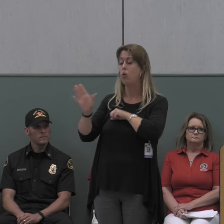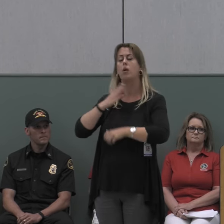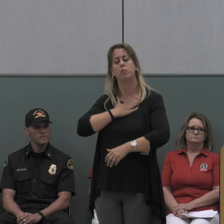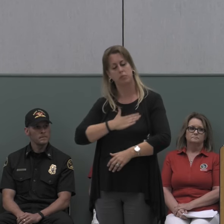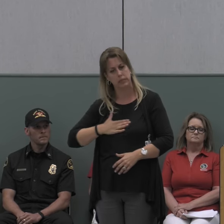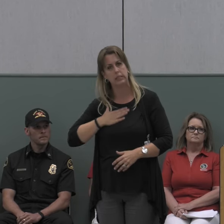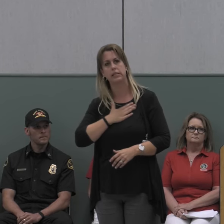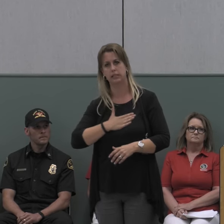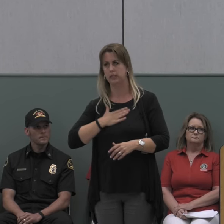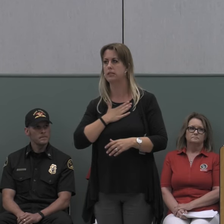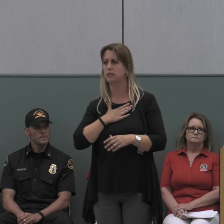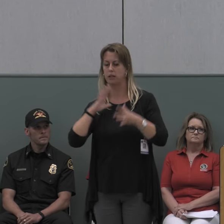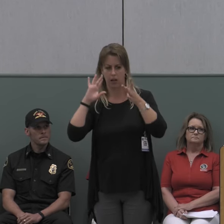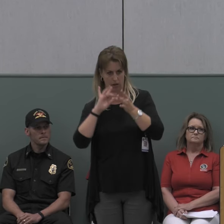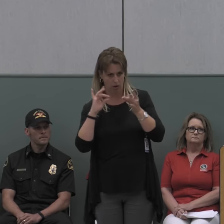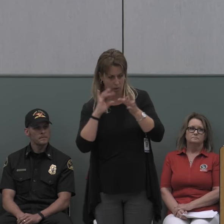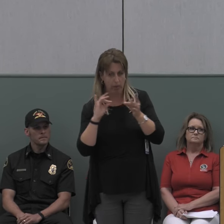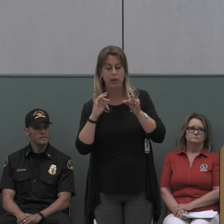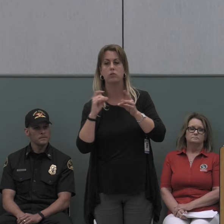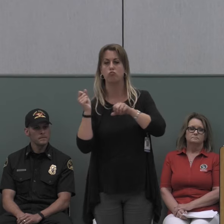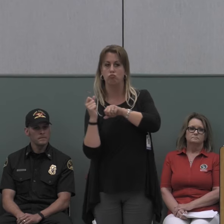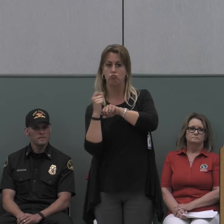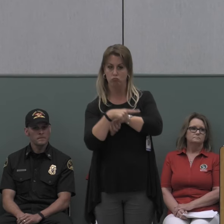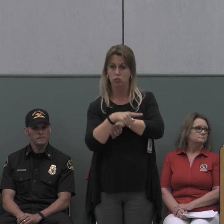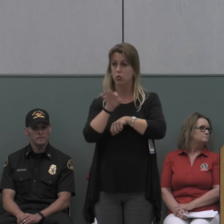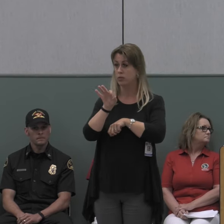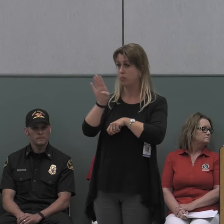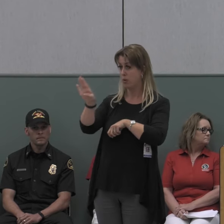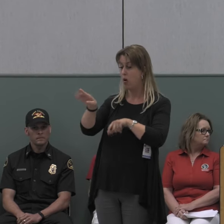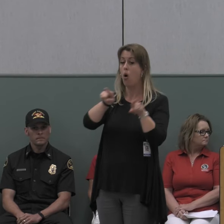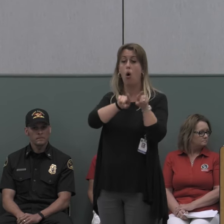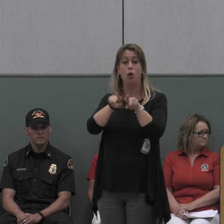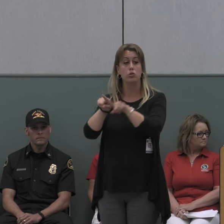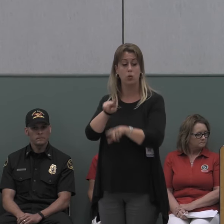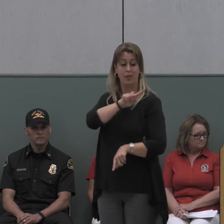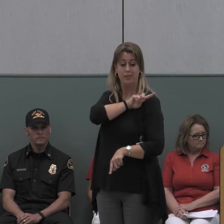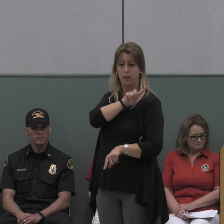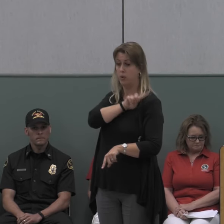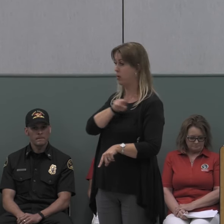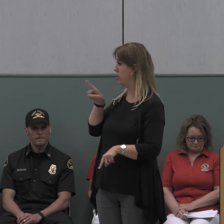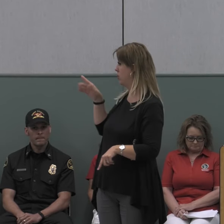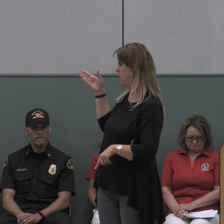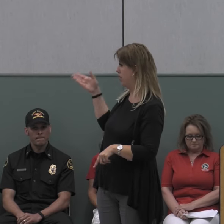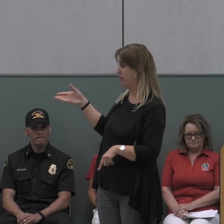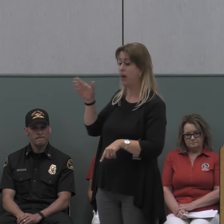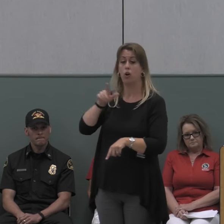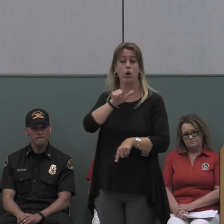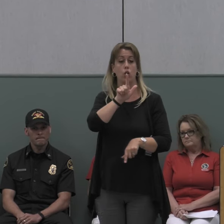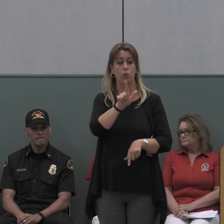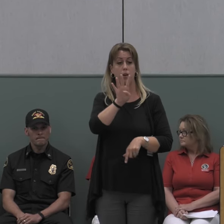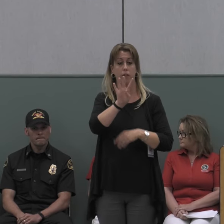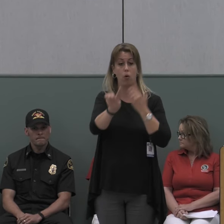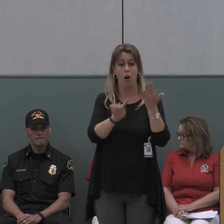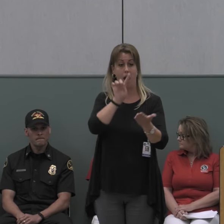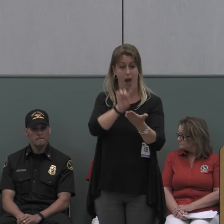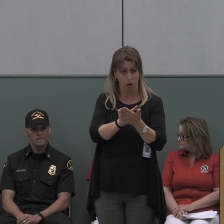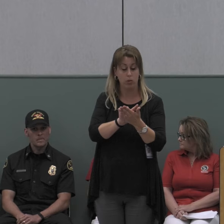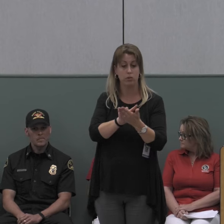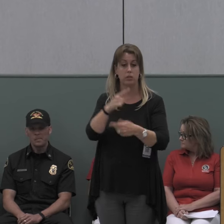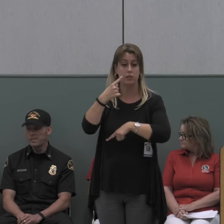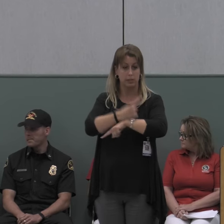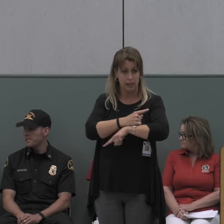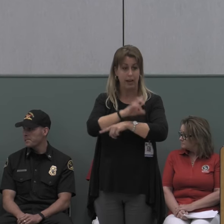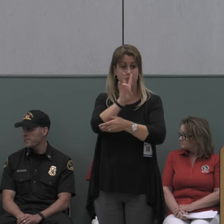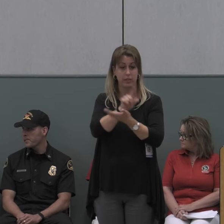it 24/7, Felisa Cardona, the deputy PIO, is on there 24/7. As a matter of fact, she usually beats me in responding